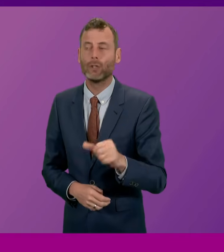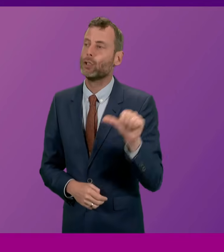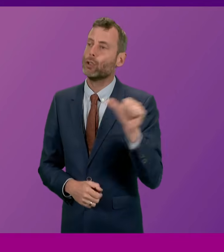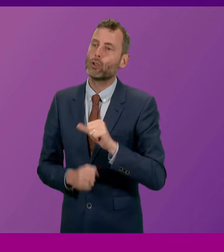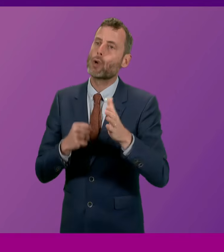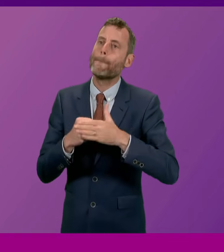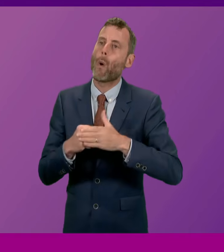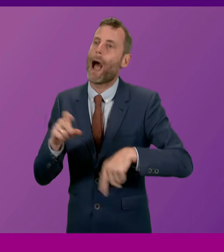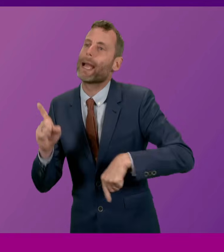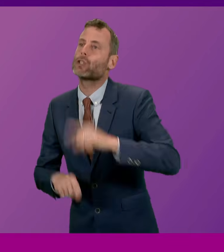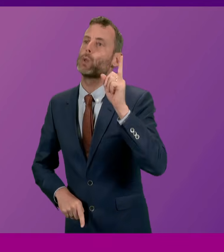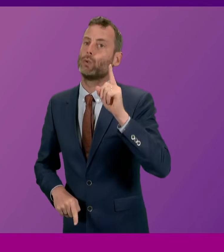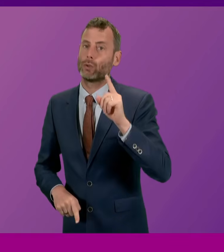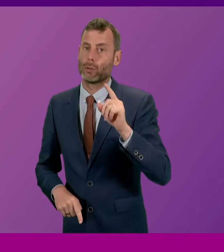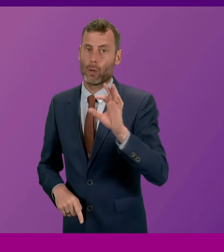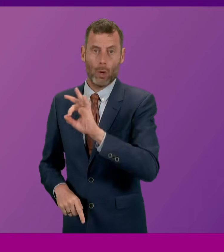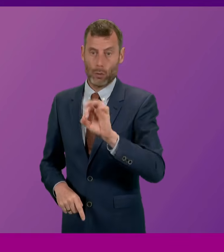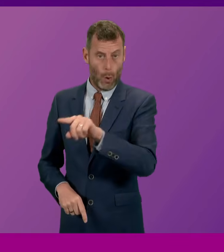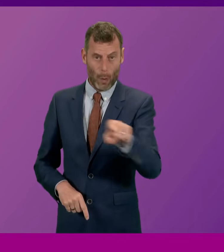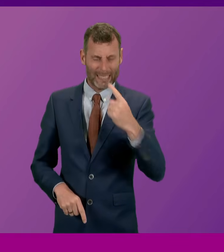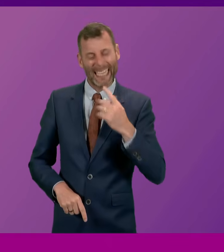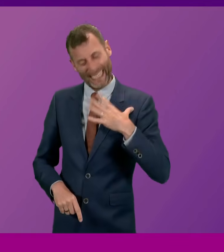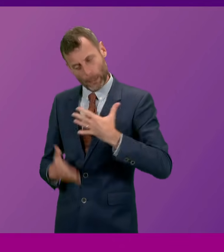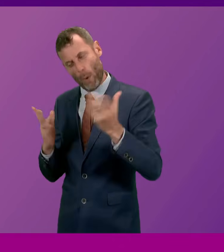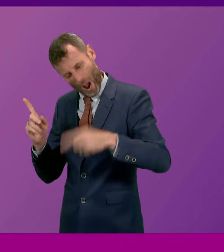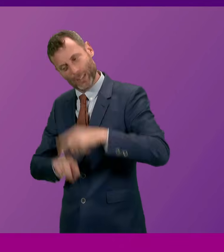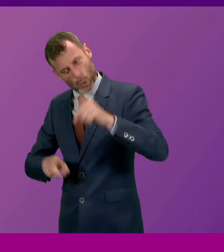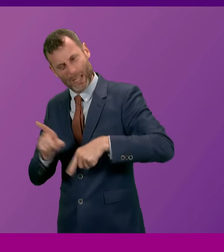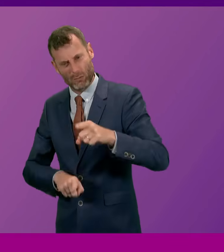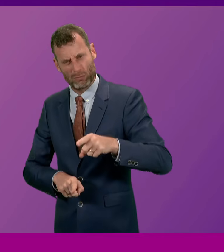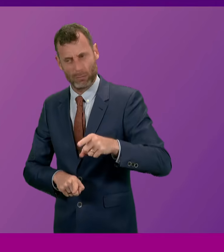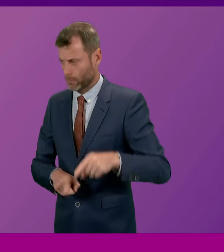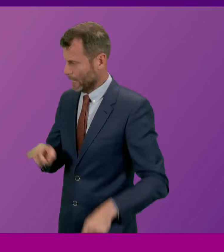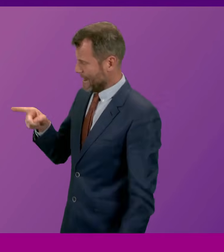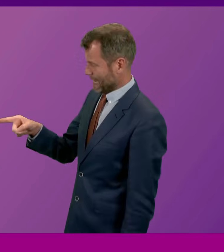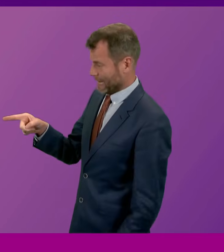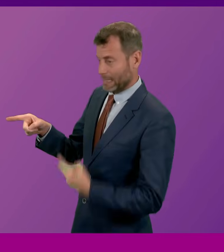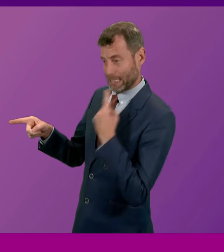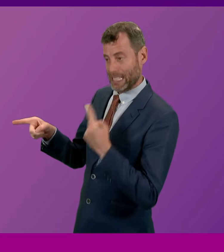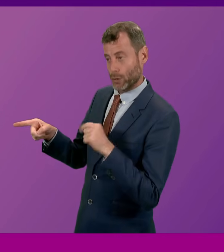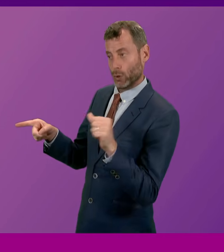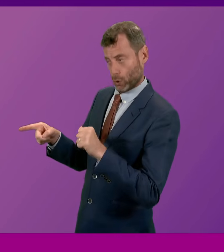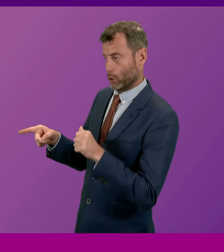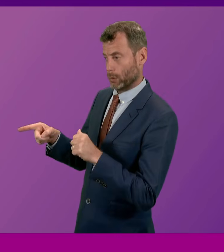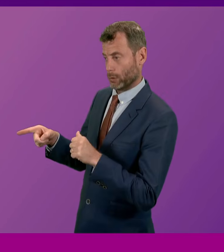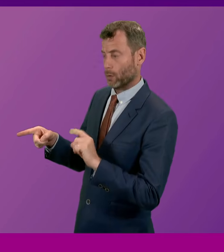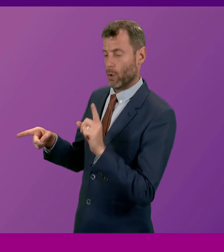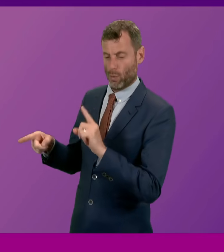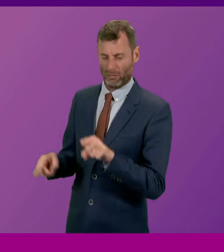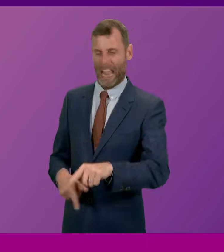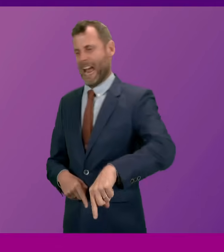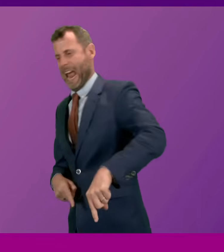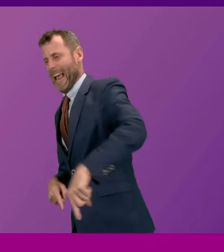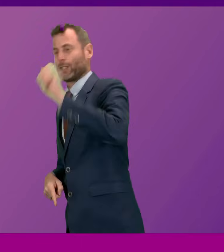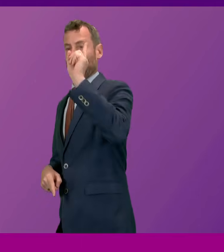exclusion from schools. So what we are getting from Russell Finlay today is a demonisation of